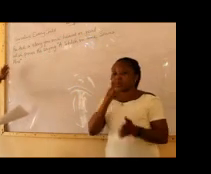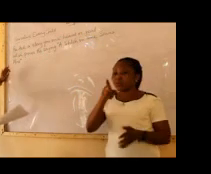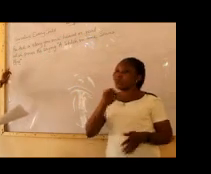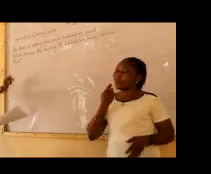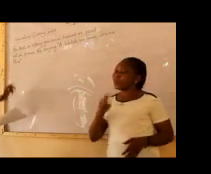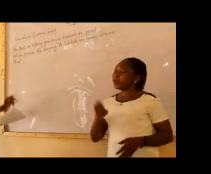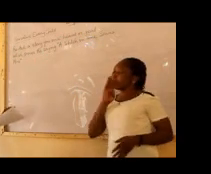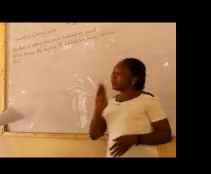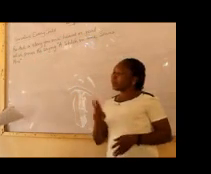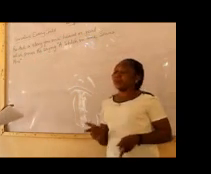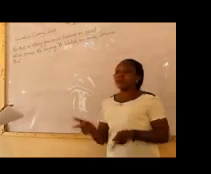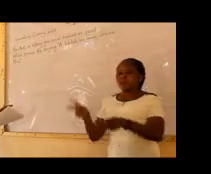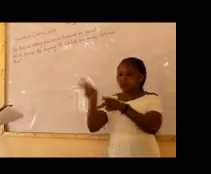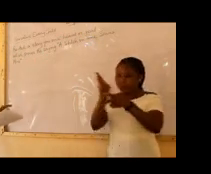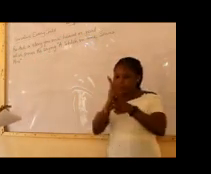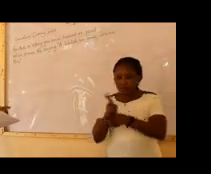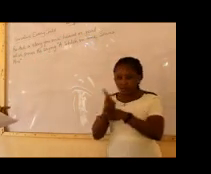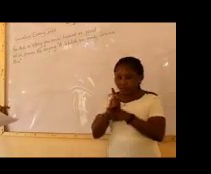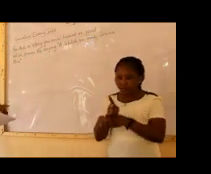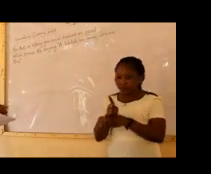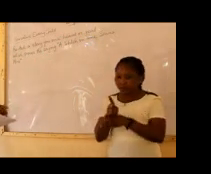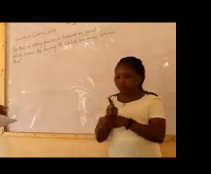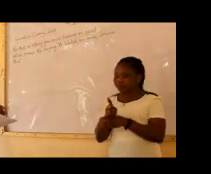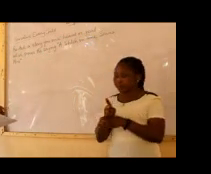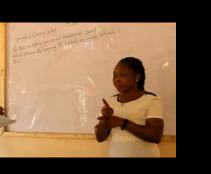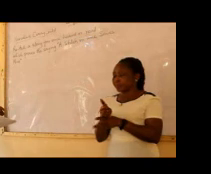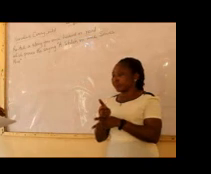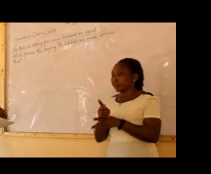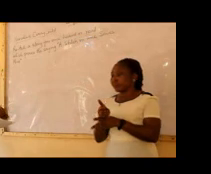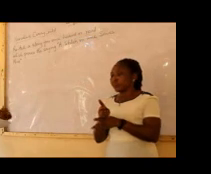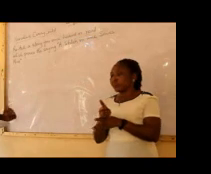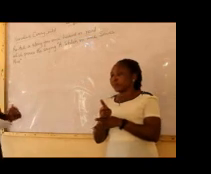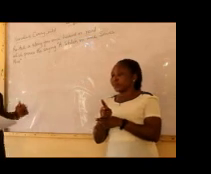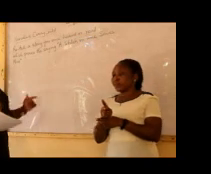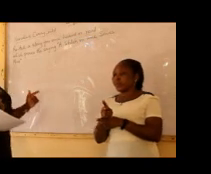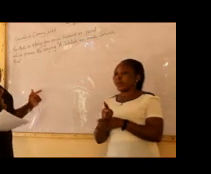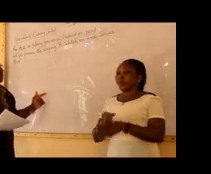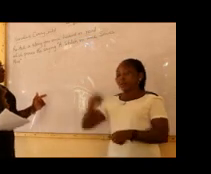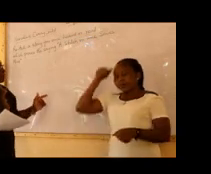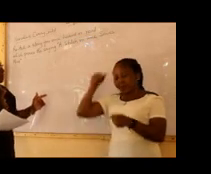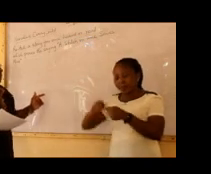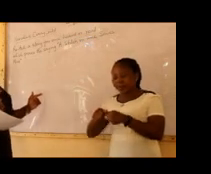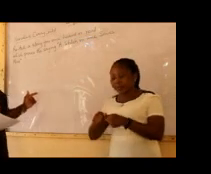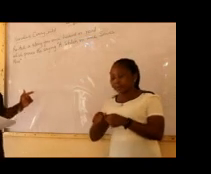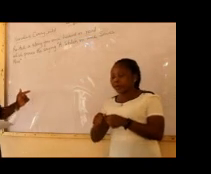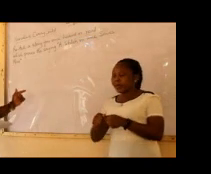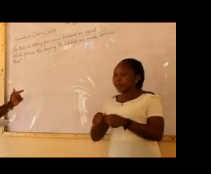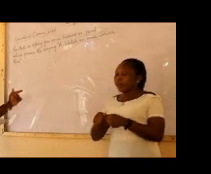Remember preposition, adverb, conjunction,